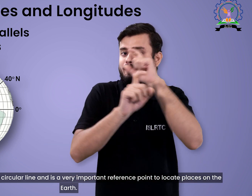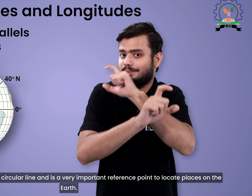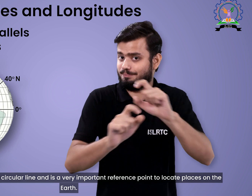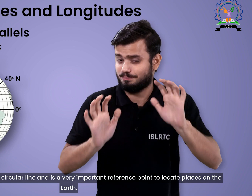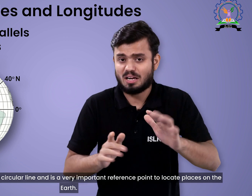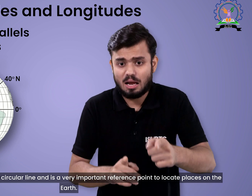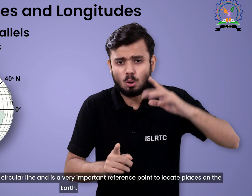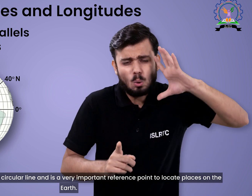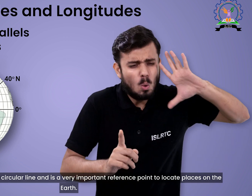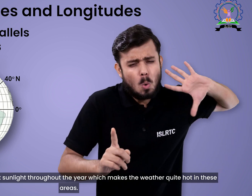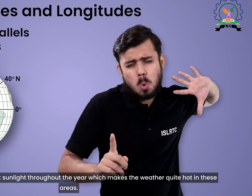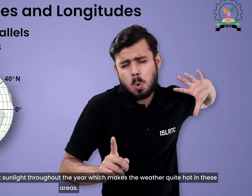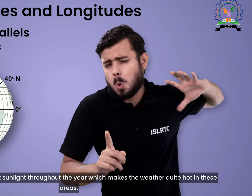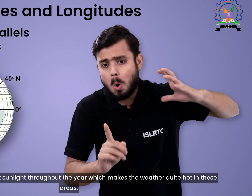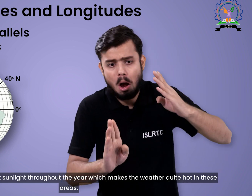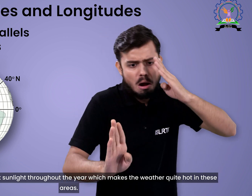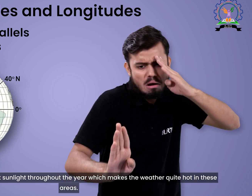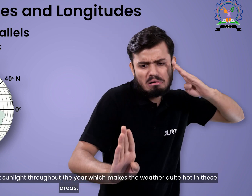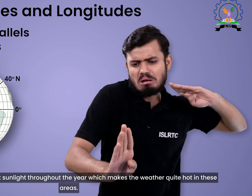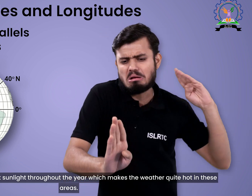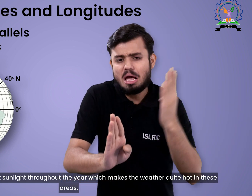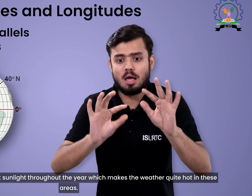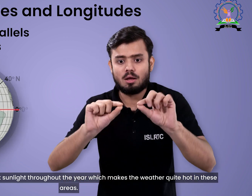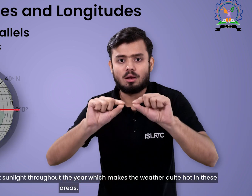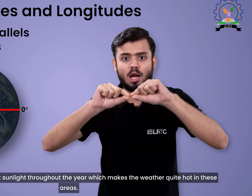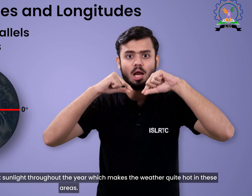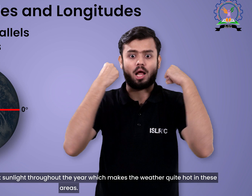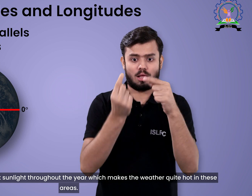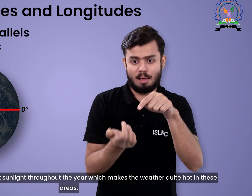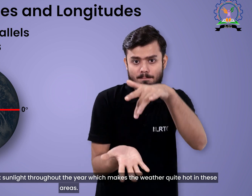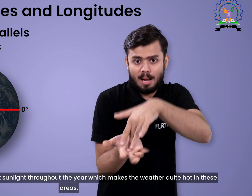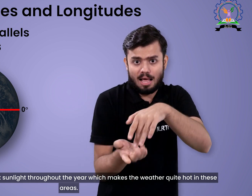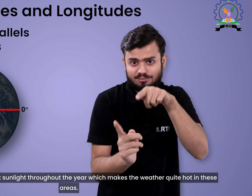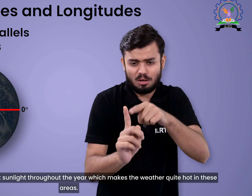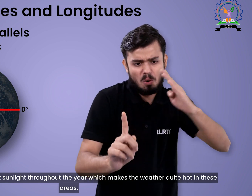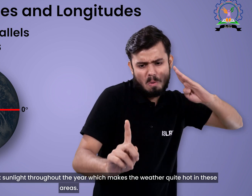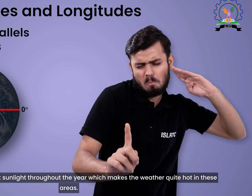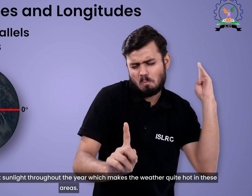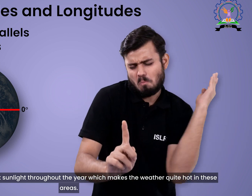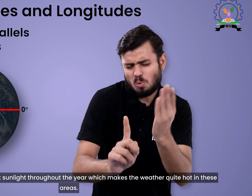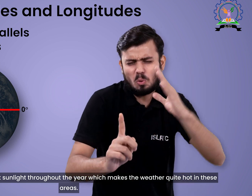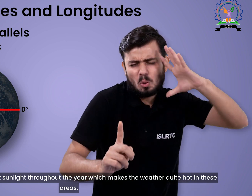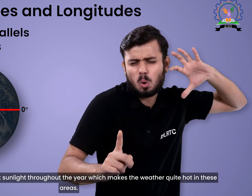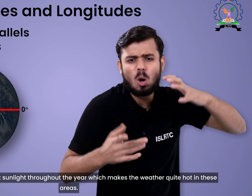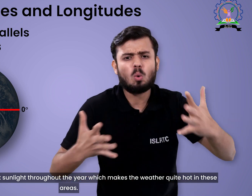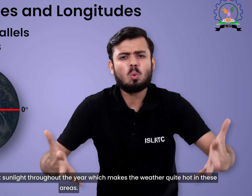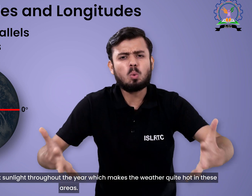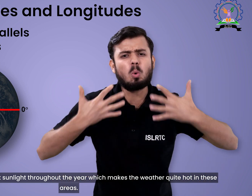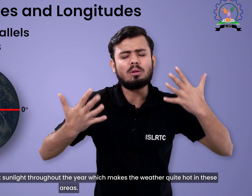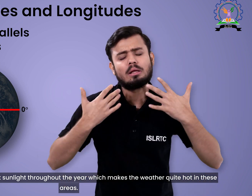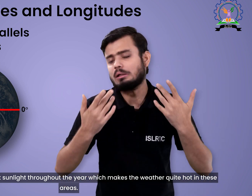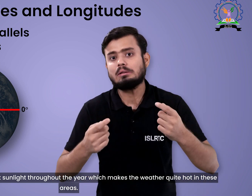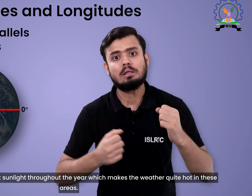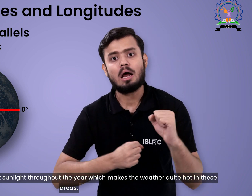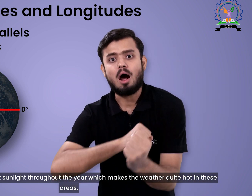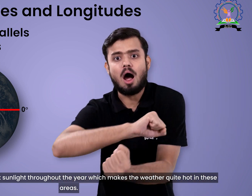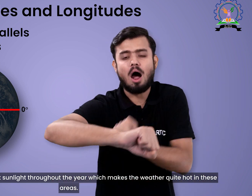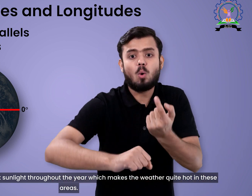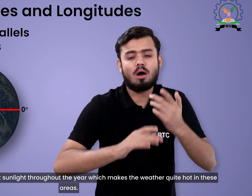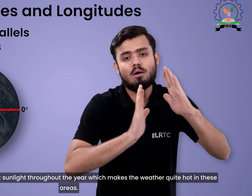equator receives direct sunlight throughout the year, which makes the weather quite hot in these areas. Now we will